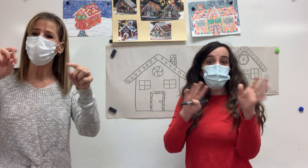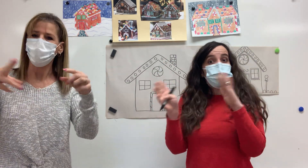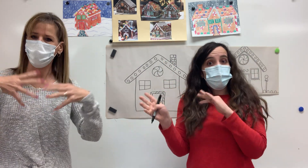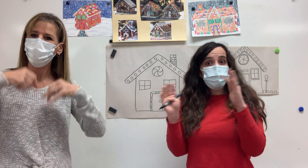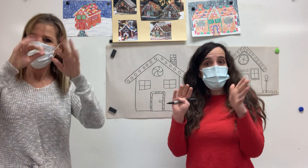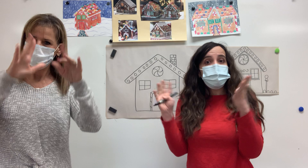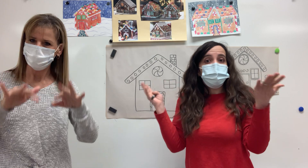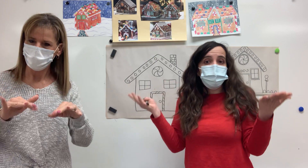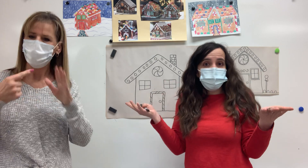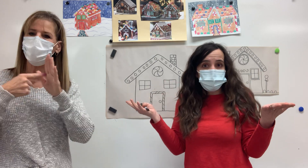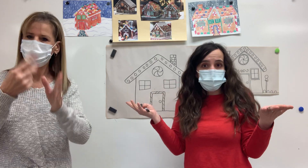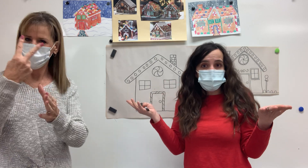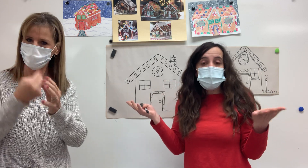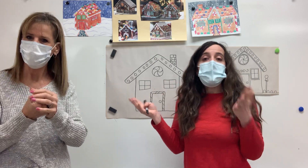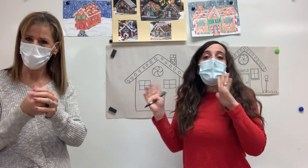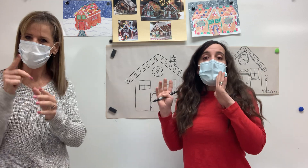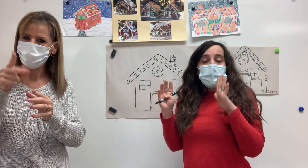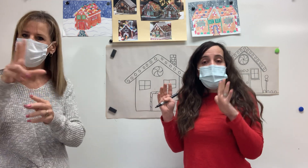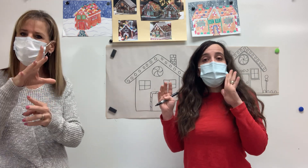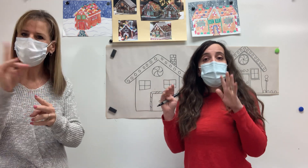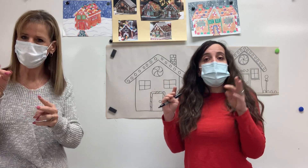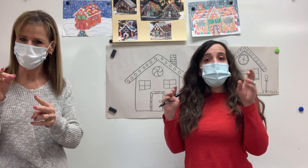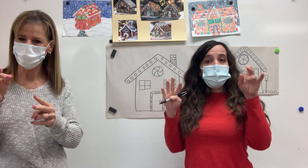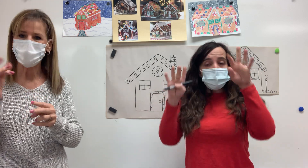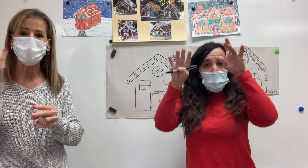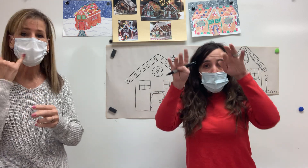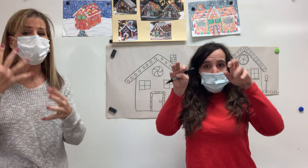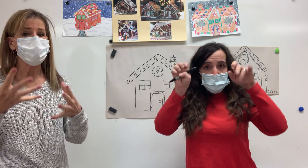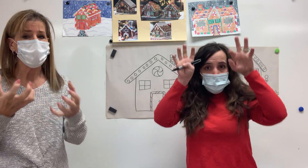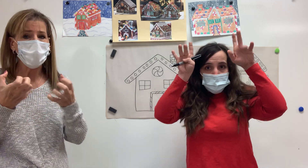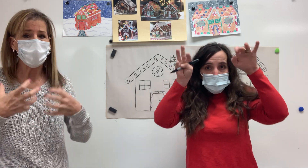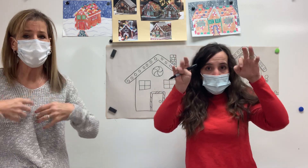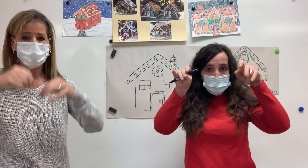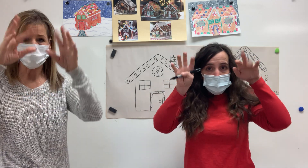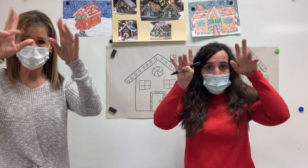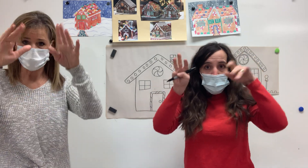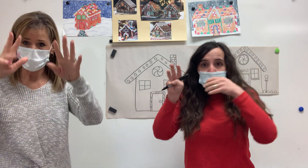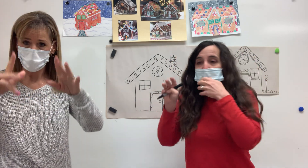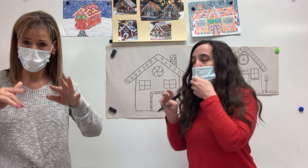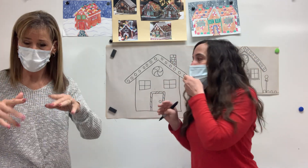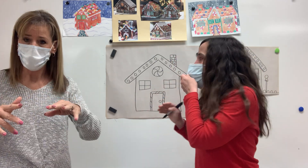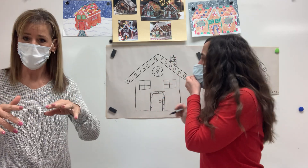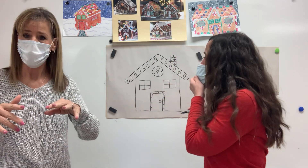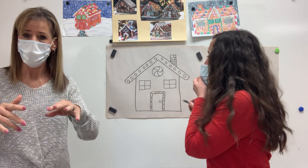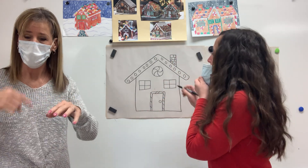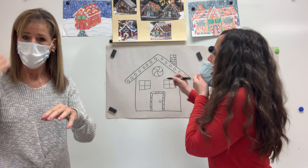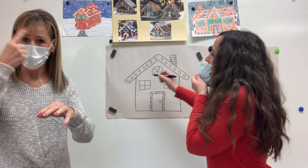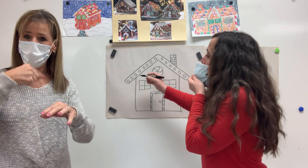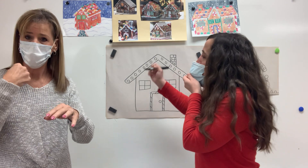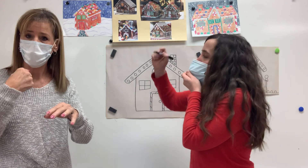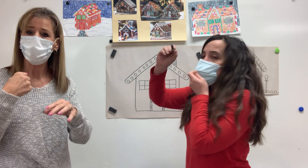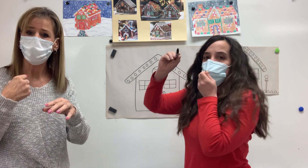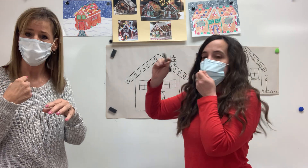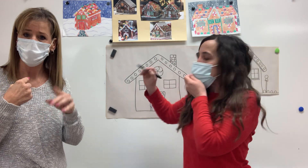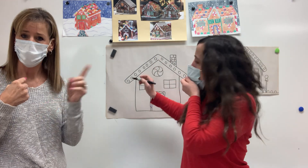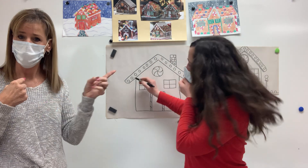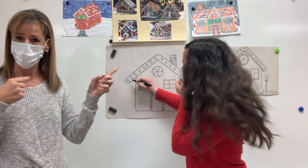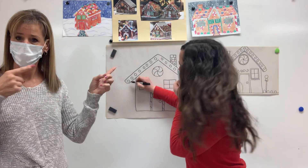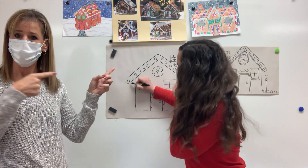you both ways, so you choose. If you want the snow, that drippy down snow icicle-y look, you're just gonna take your, whatever you're